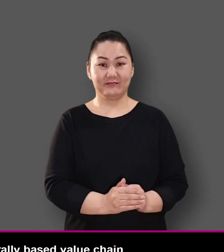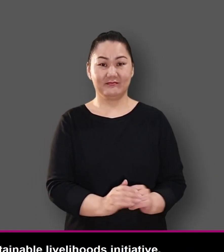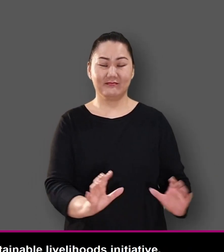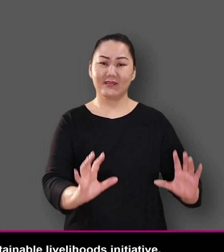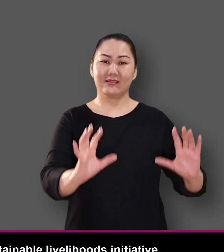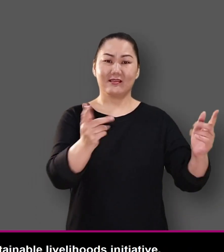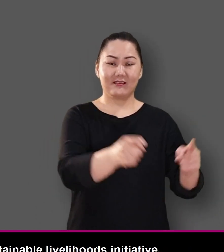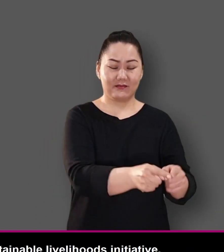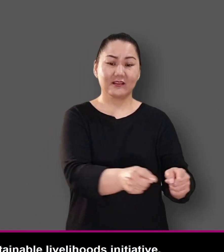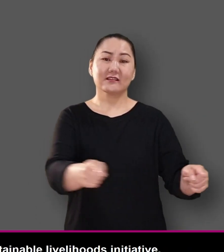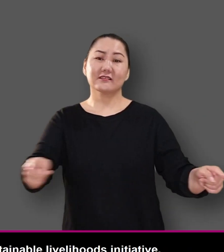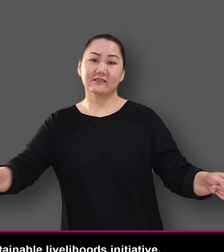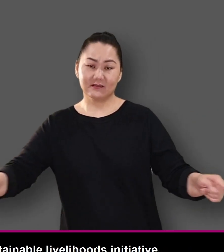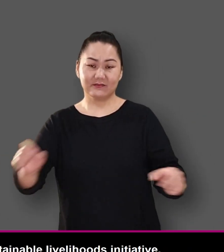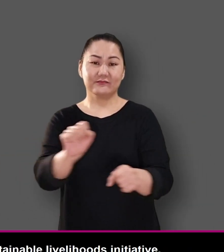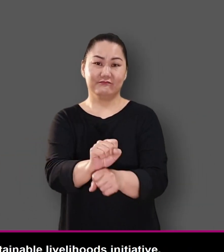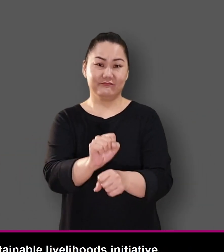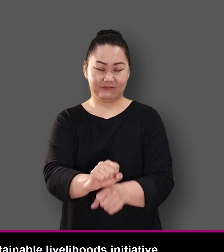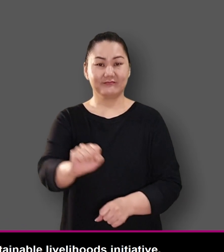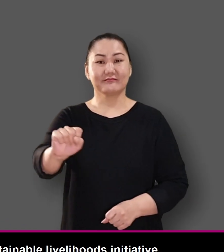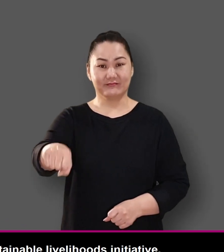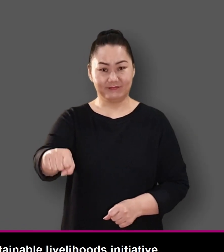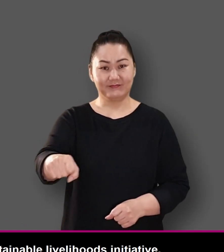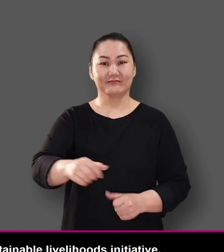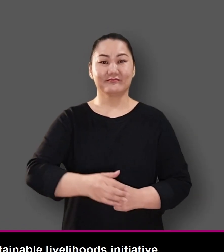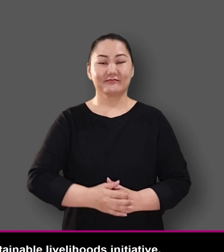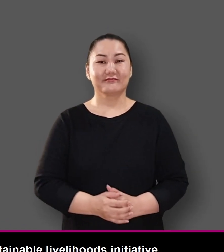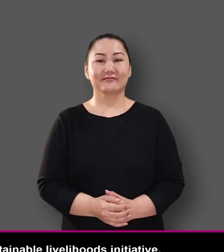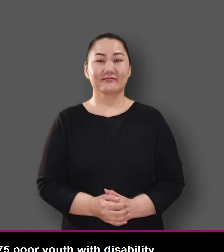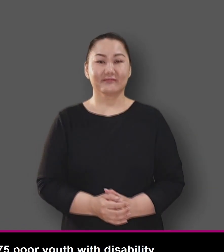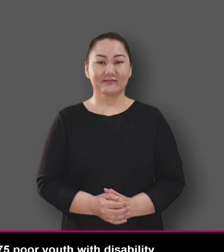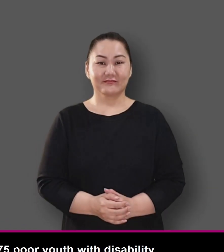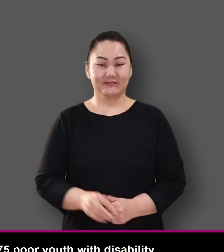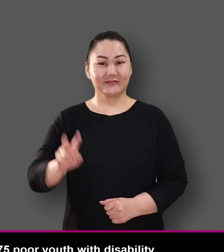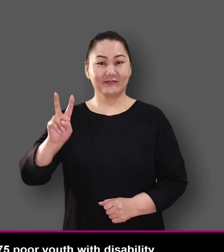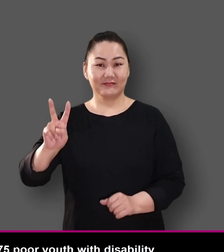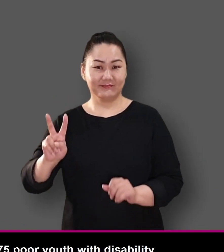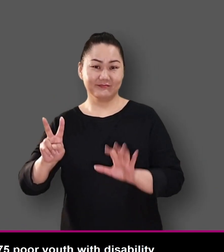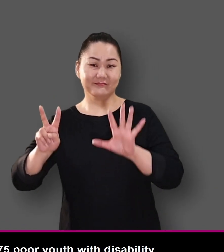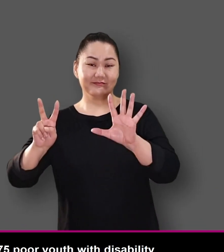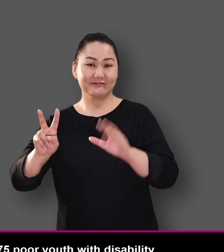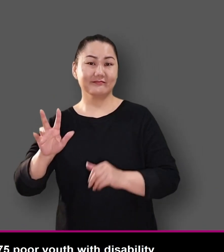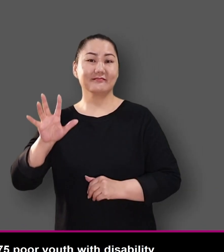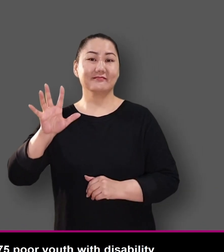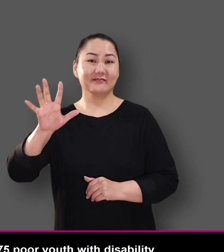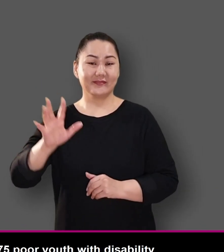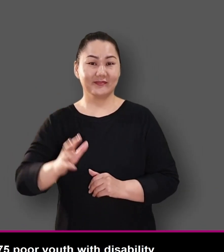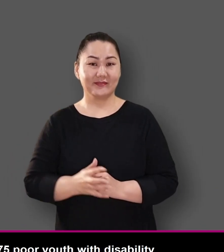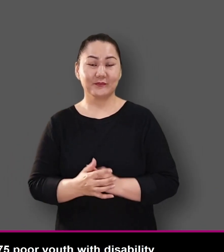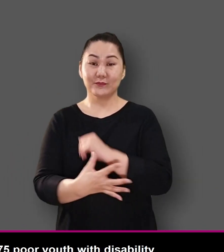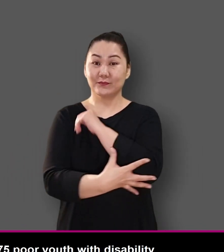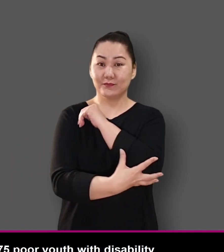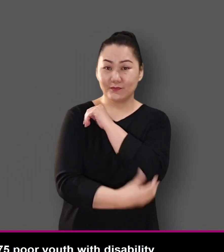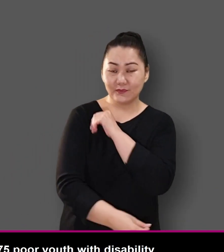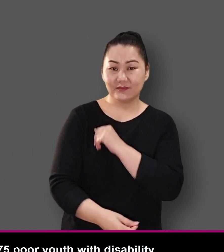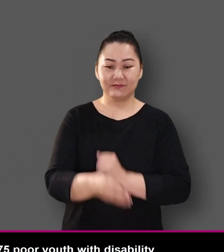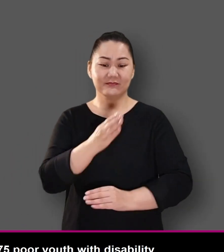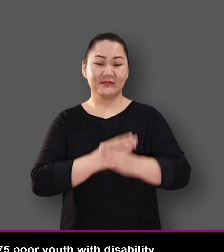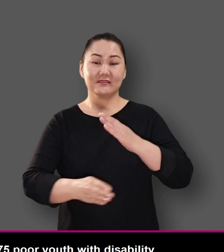for the Secured and Sustainable Livelihoods Initiative. The project engaged 275 poor youth with disability